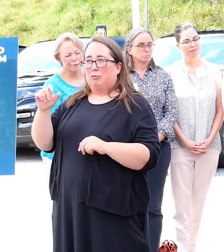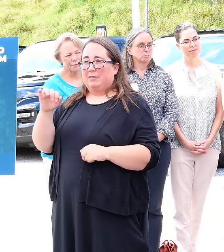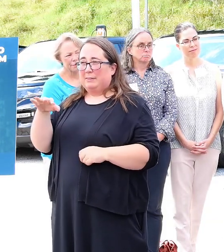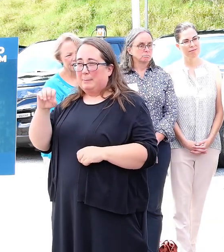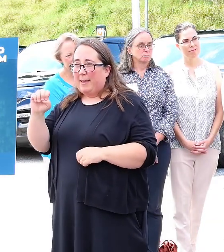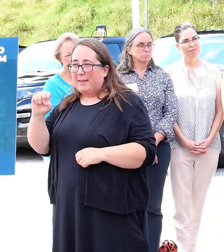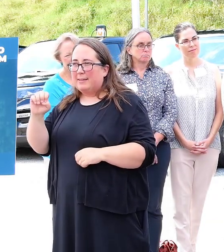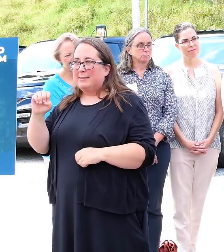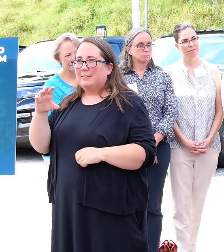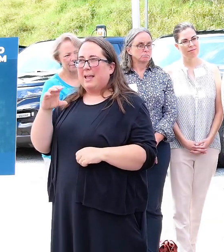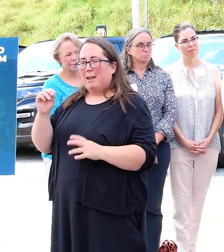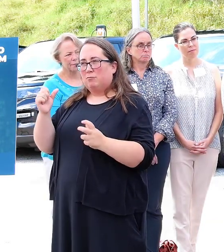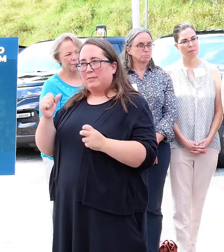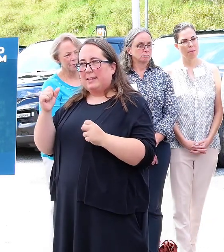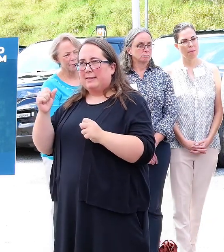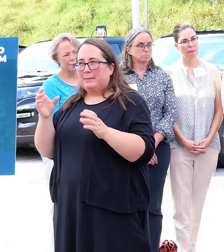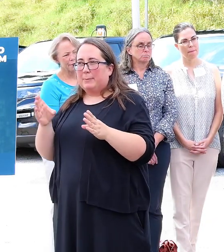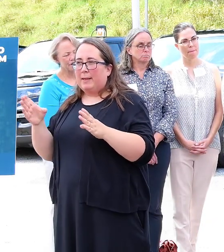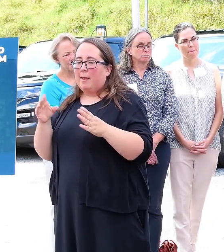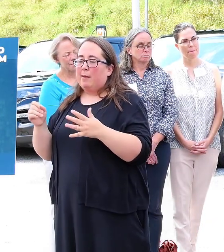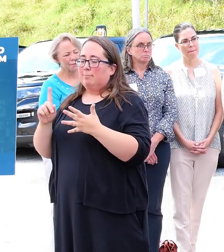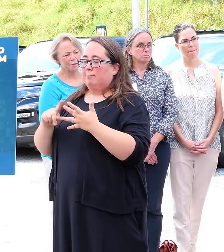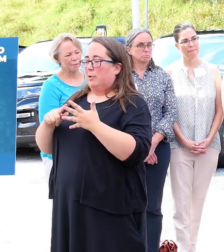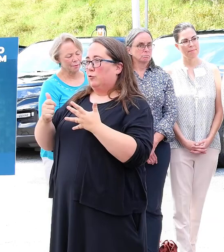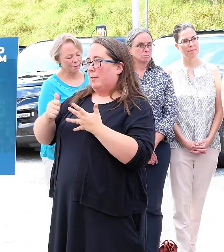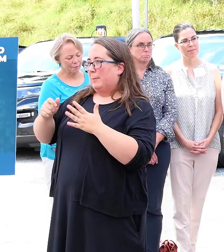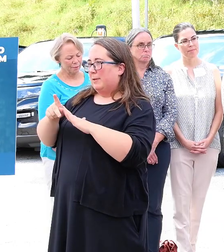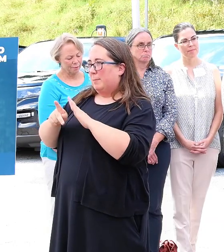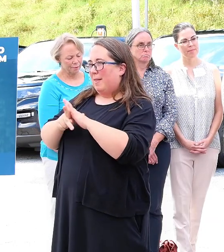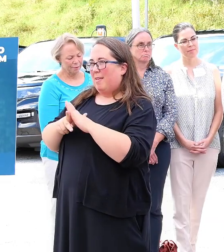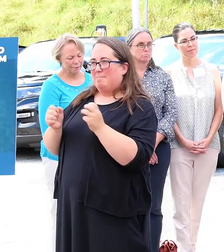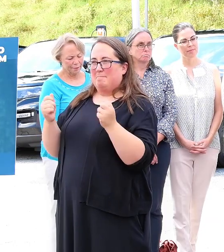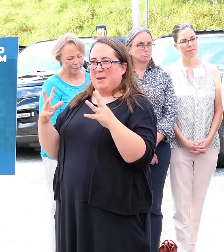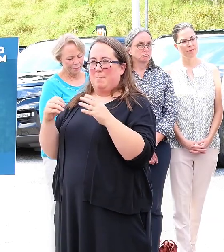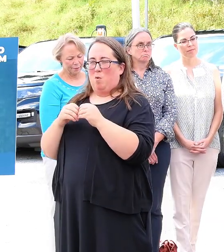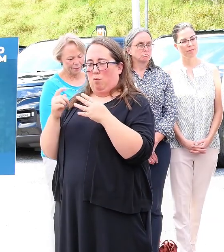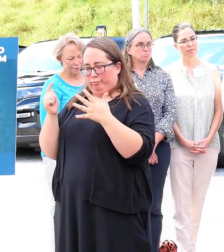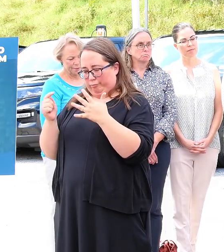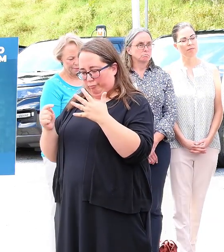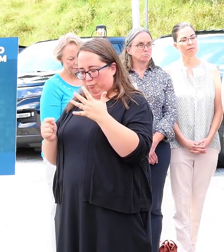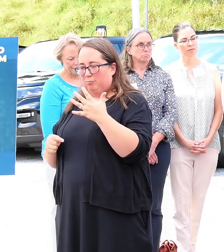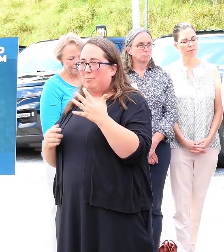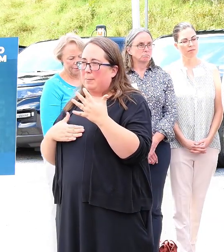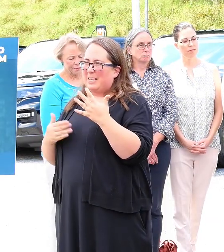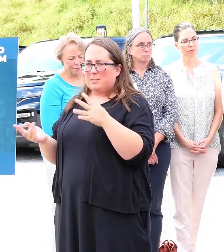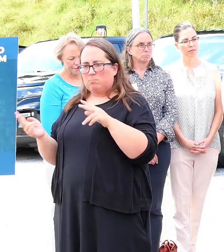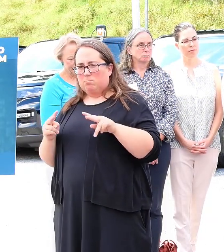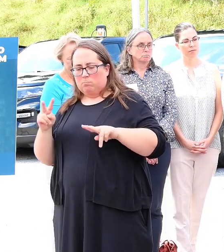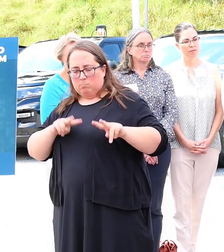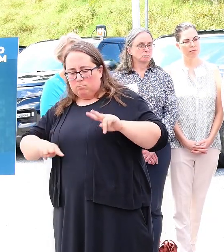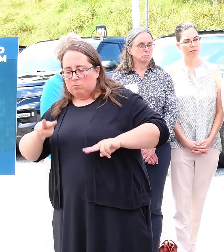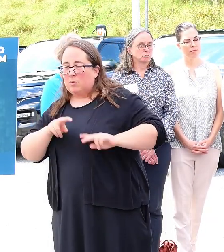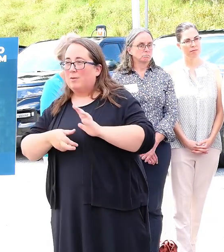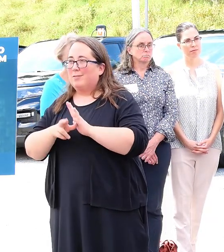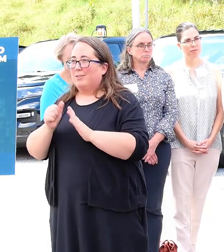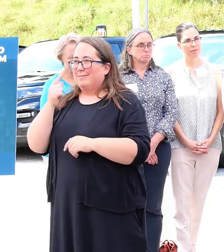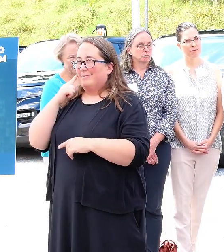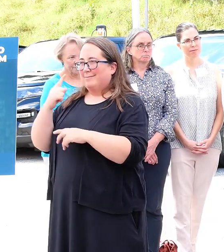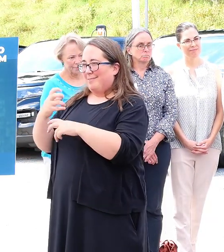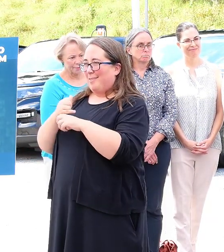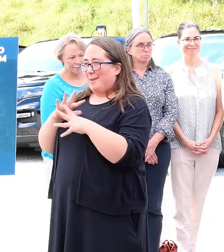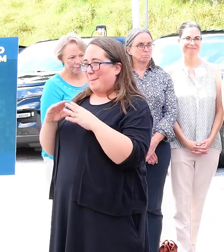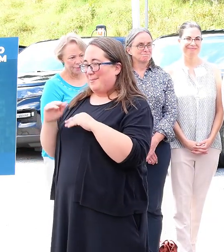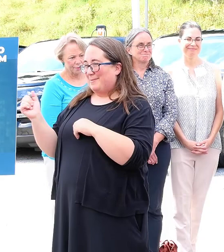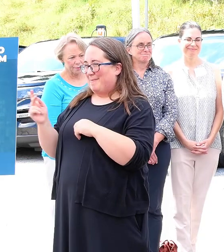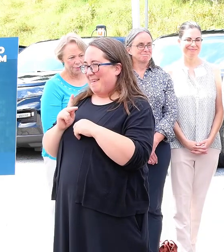in resiliency planning, in transportation policy, and dozens of other areas. And we just got our scores